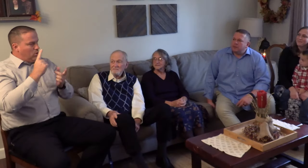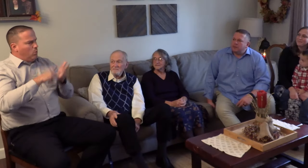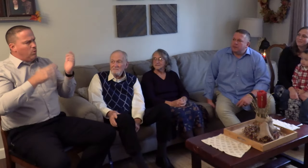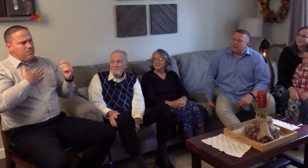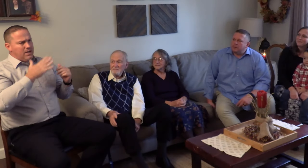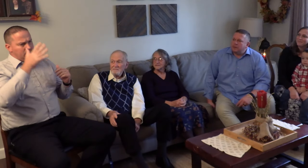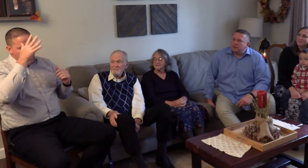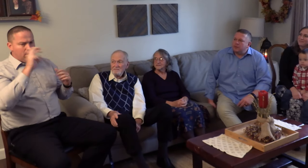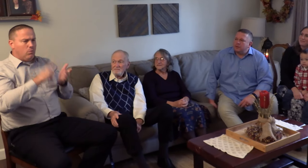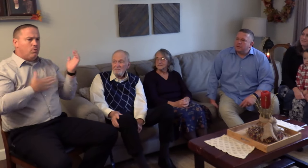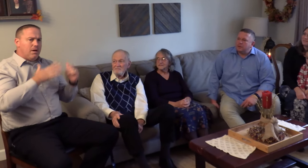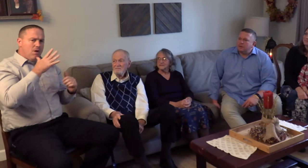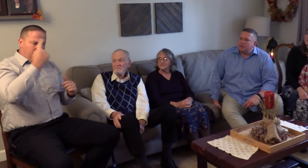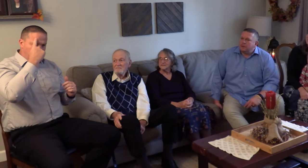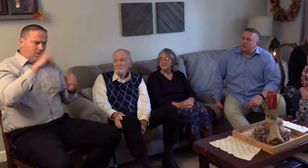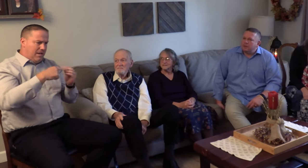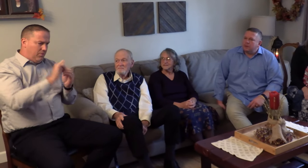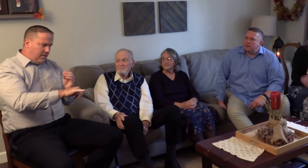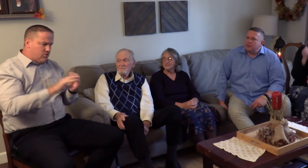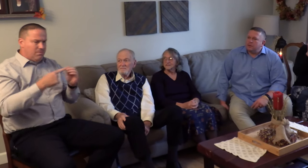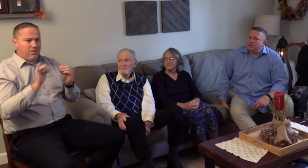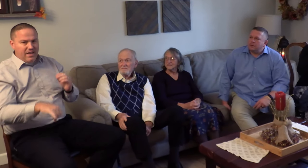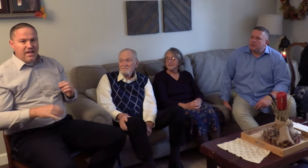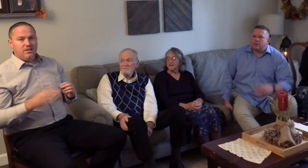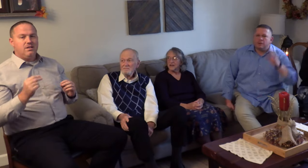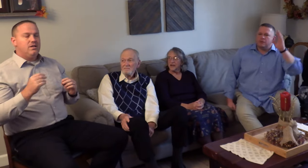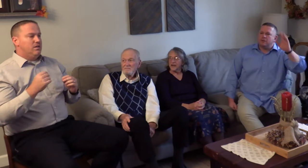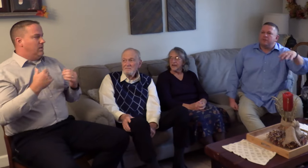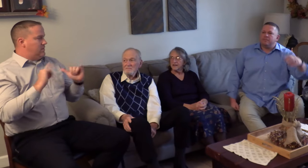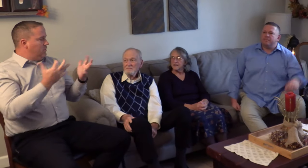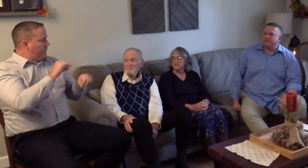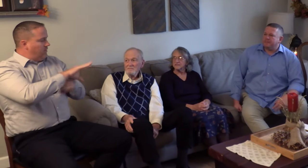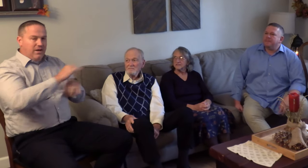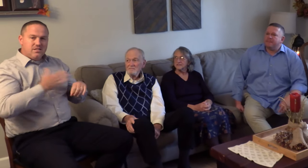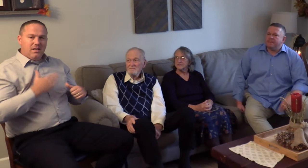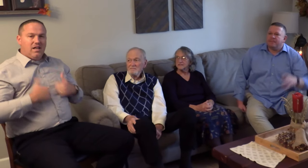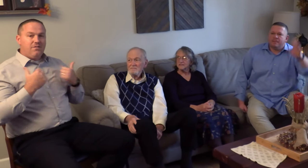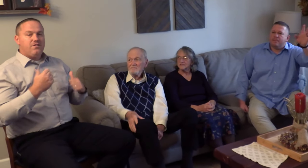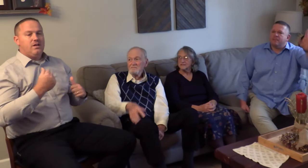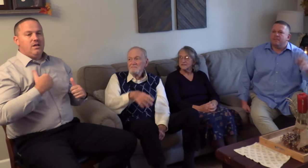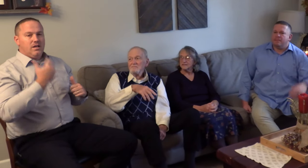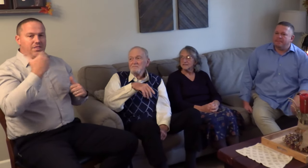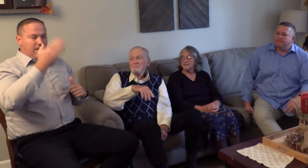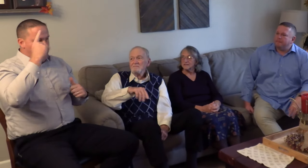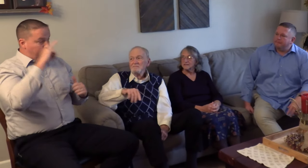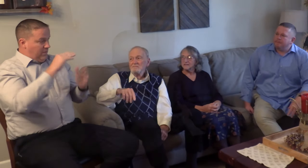what would my dad or what would my mom think about this or about that and I still want their advice in my life and I thank god for the